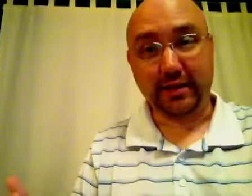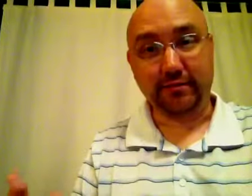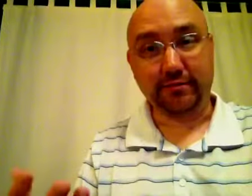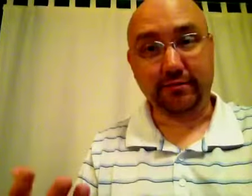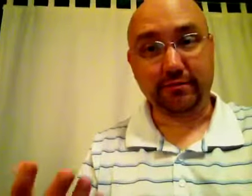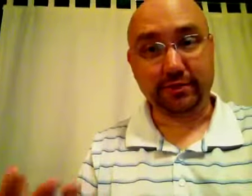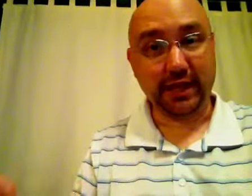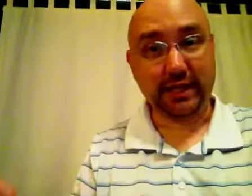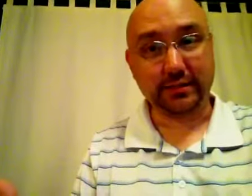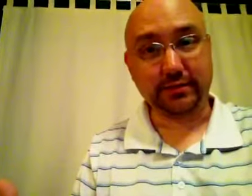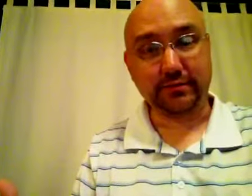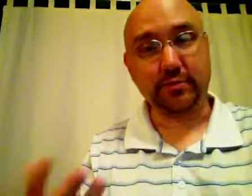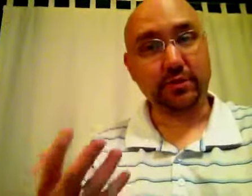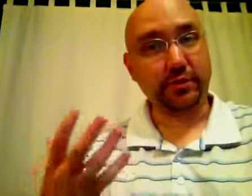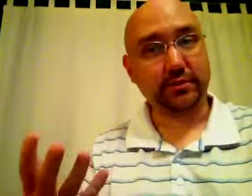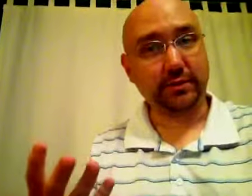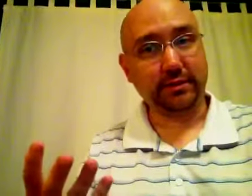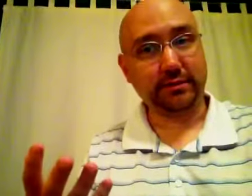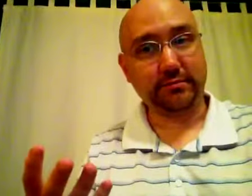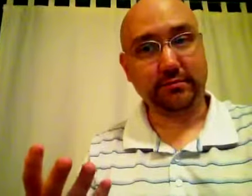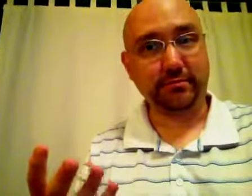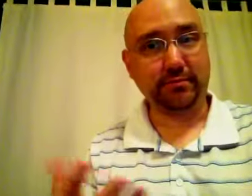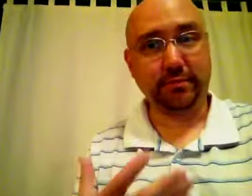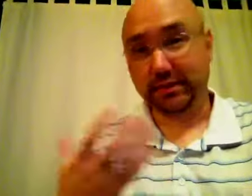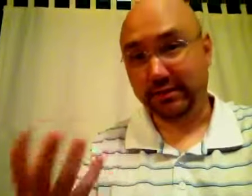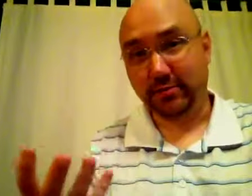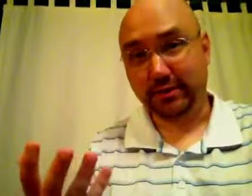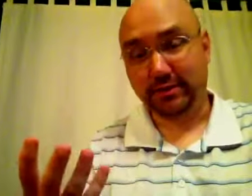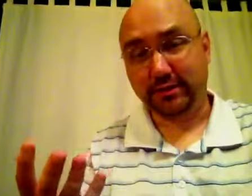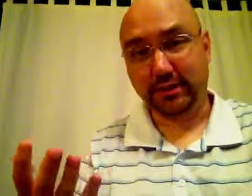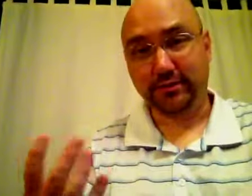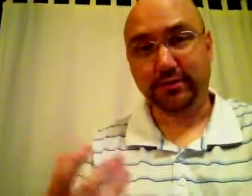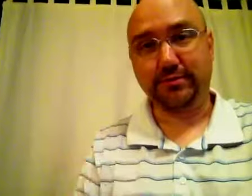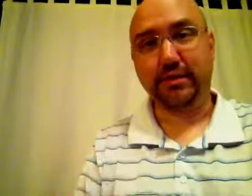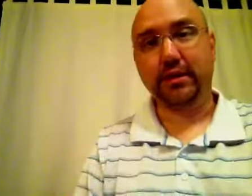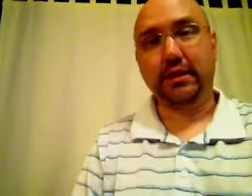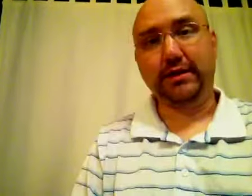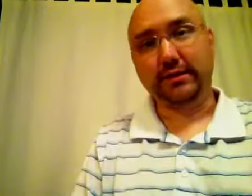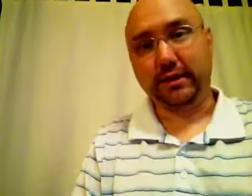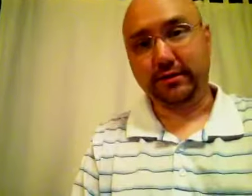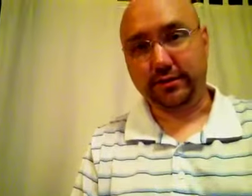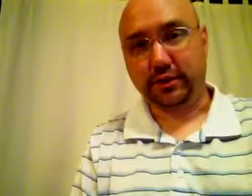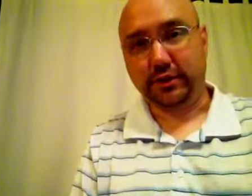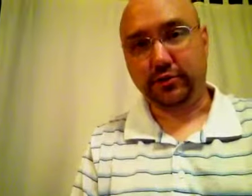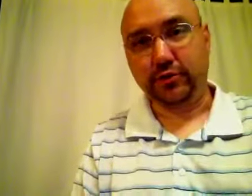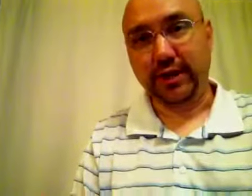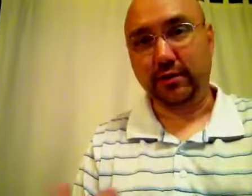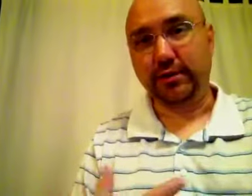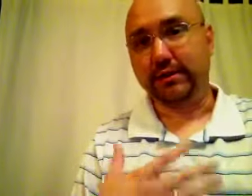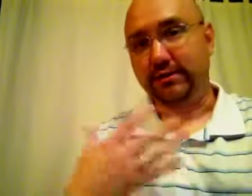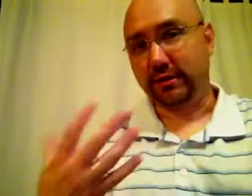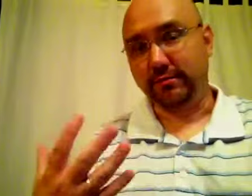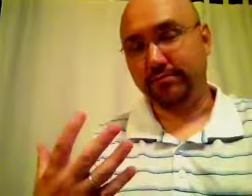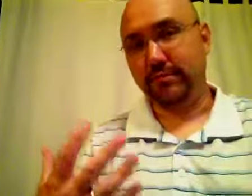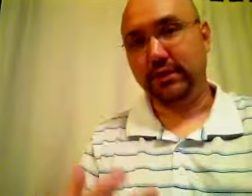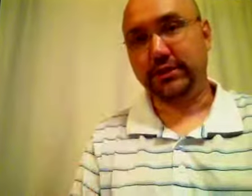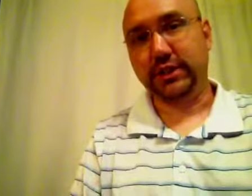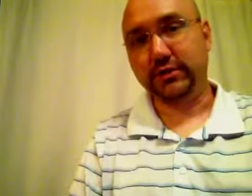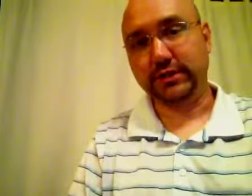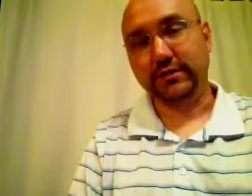have signs for musical instruments because they're based on sounds. That's not necessarily true now, but in some dictionaries that I've